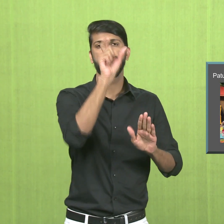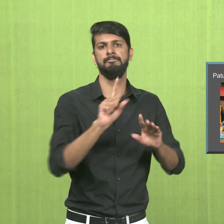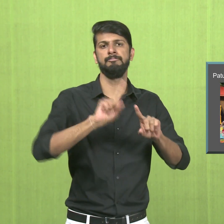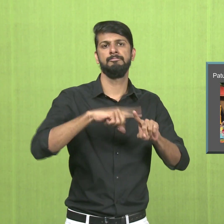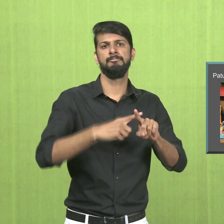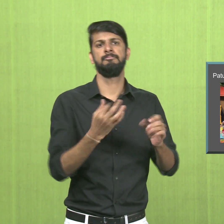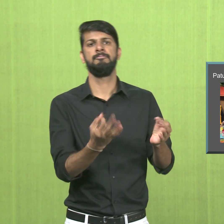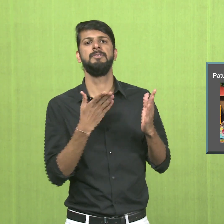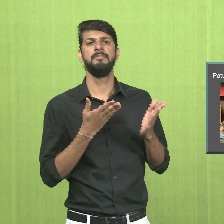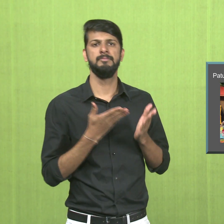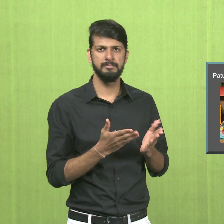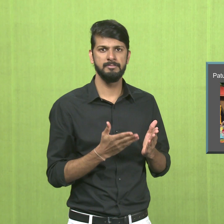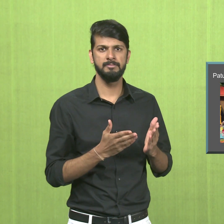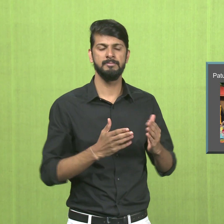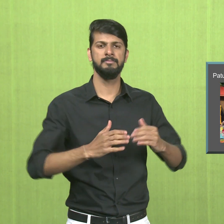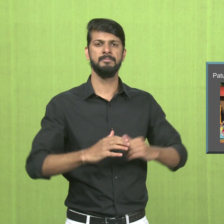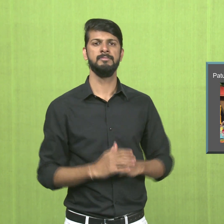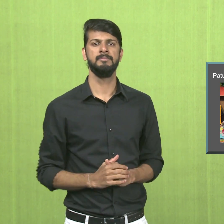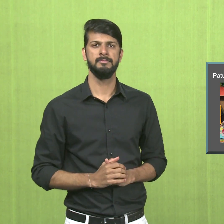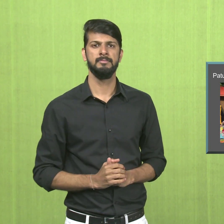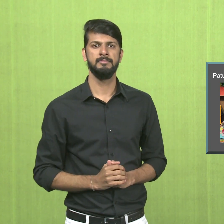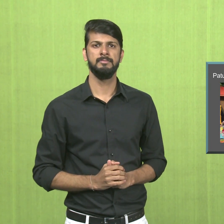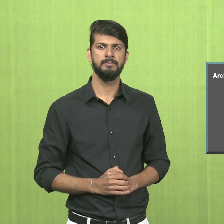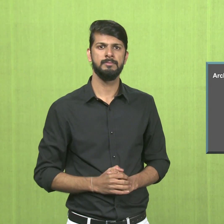and these are the traditional artists of that area.